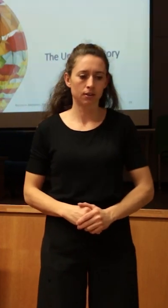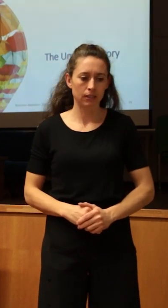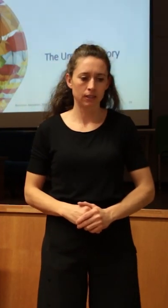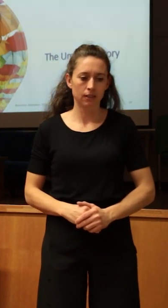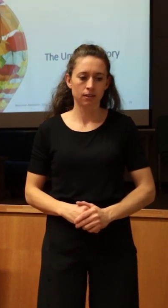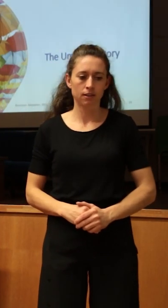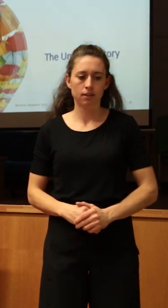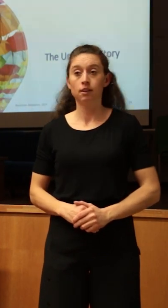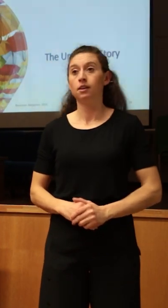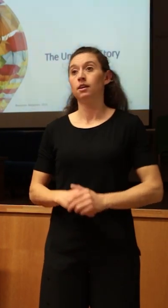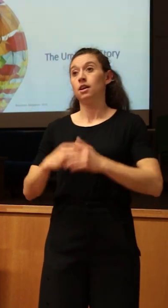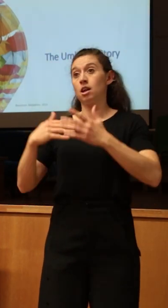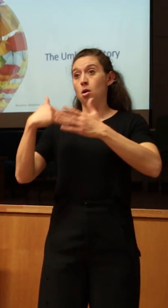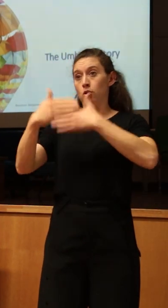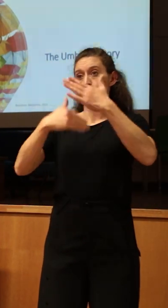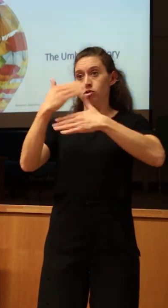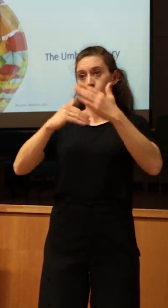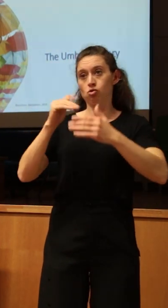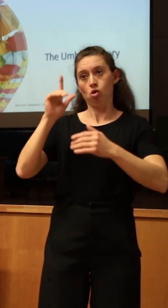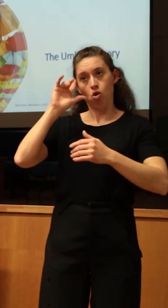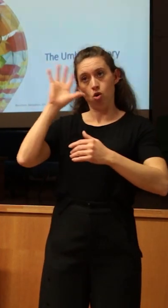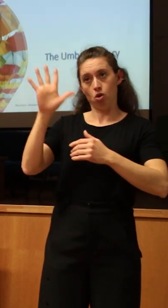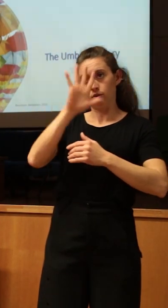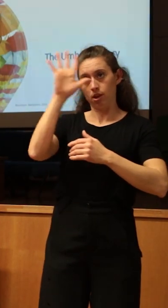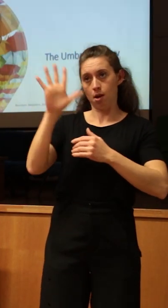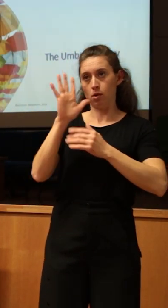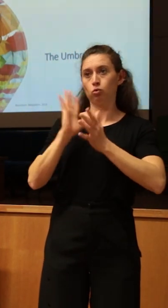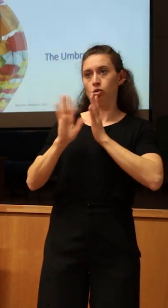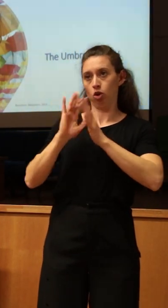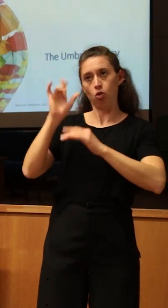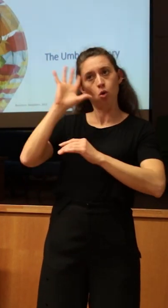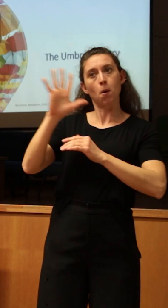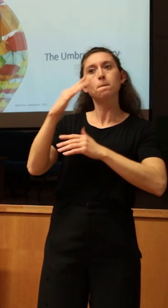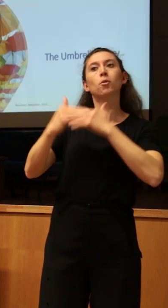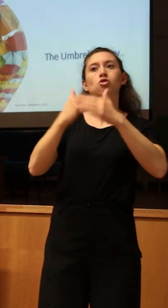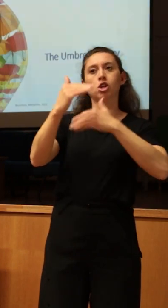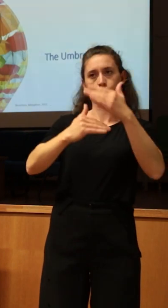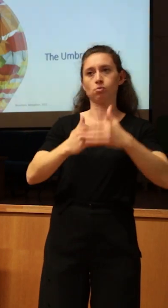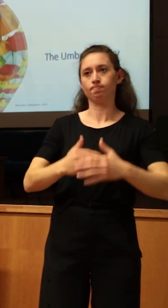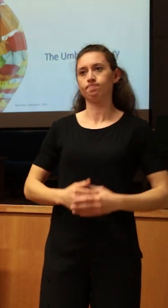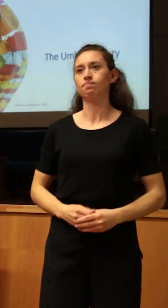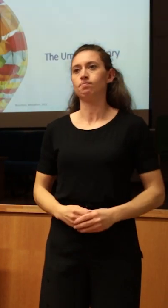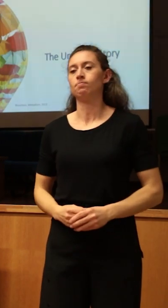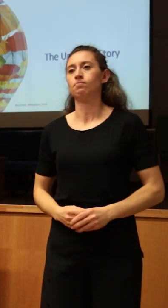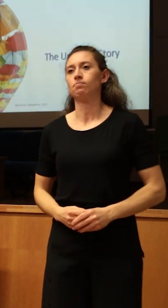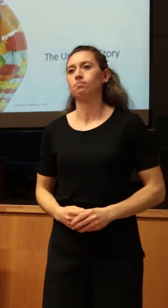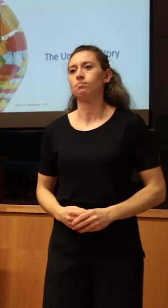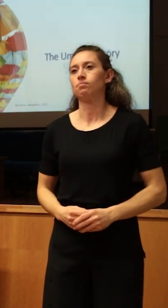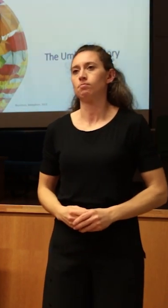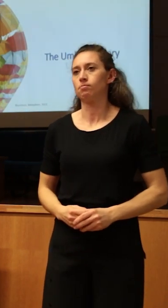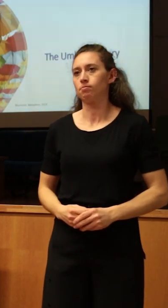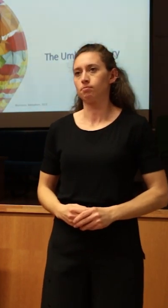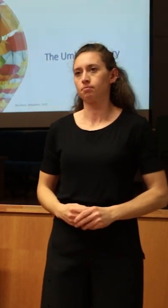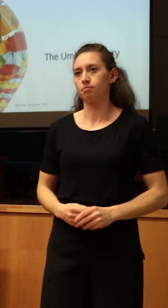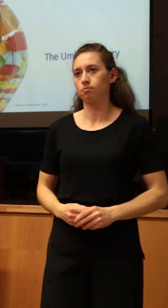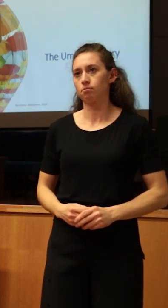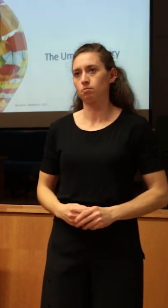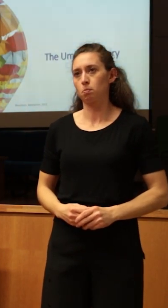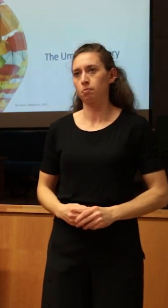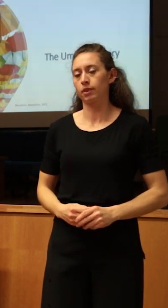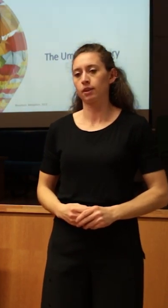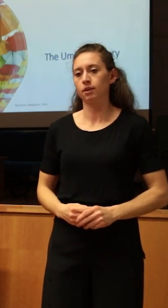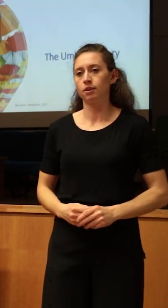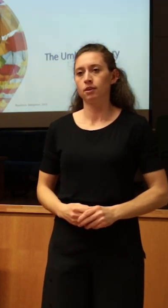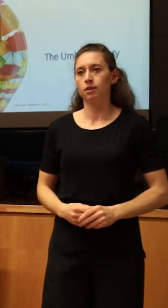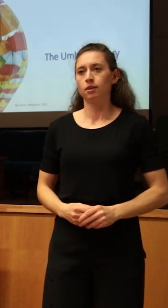therapeutic. El proceso es terapéutico, la parte del proceso. I've seen many times people working in metaphors,